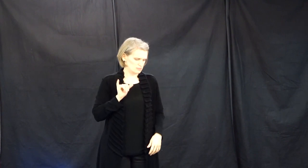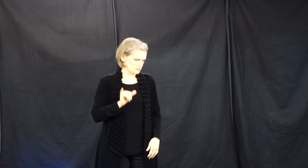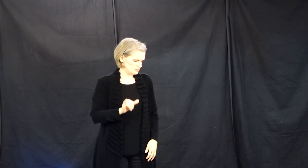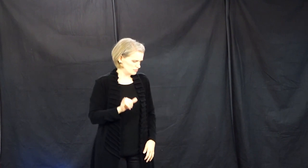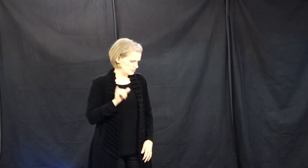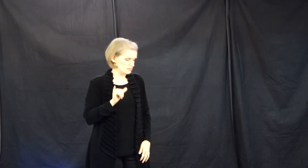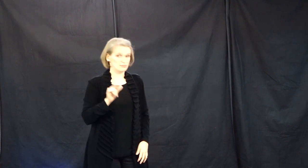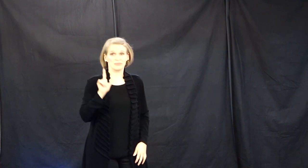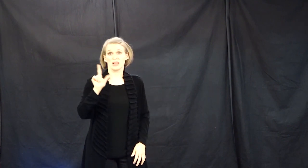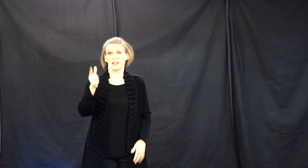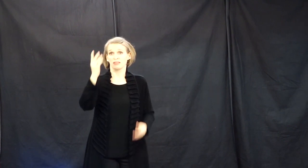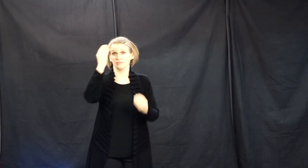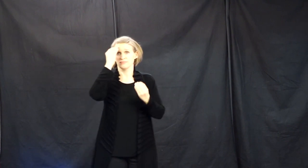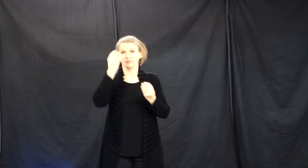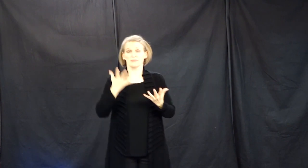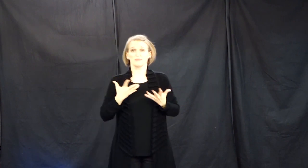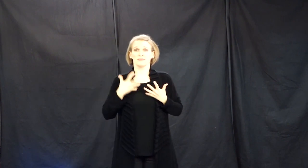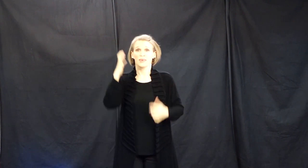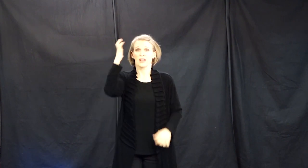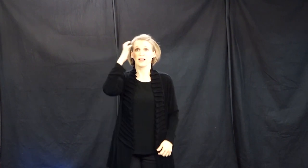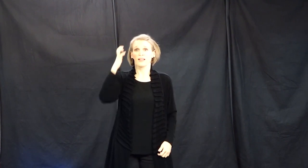They say Angelica and Eliza